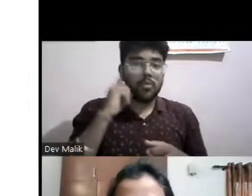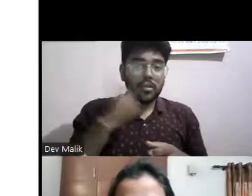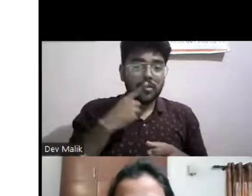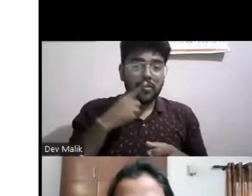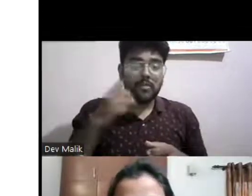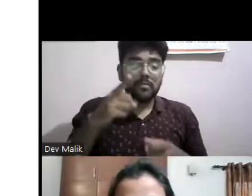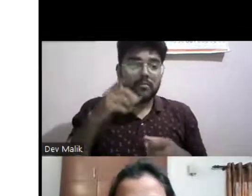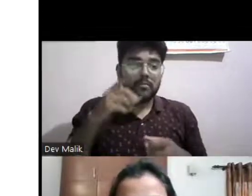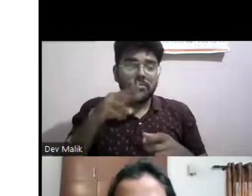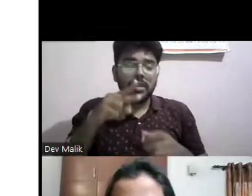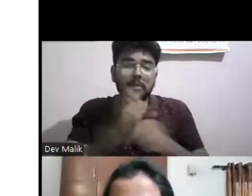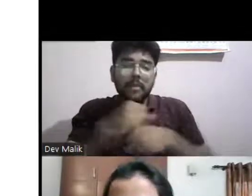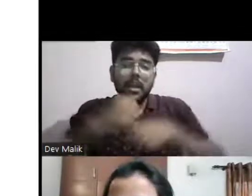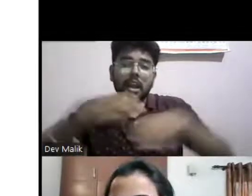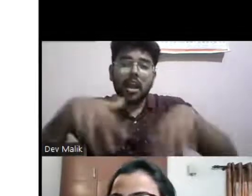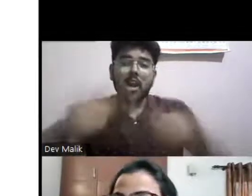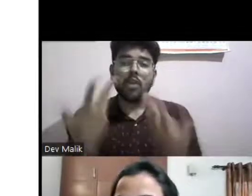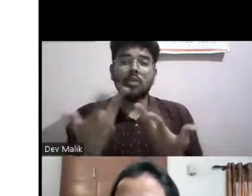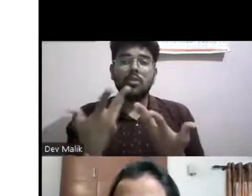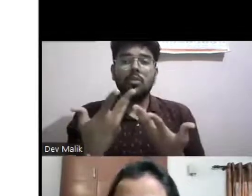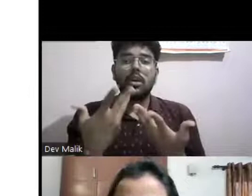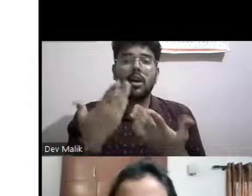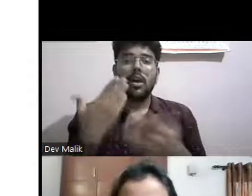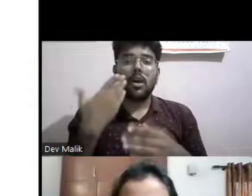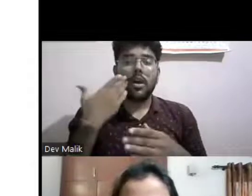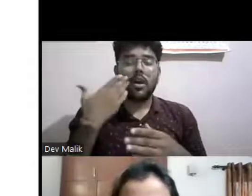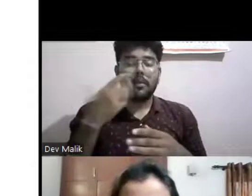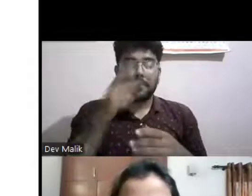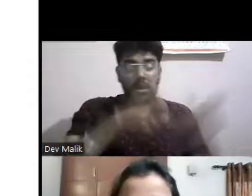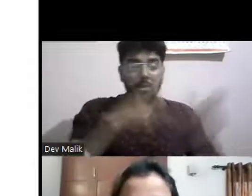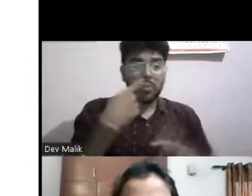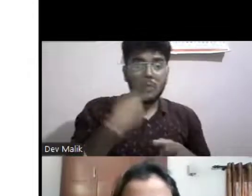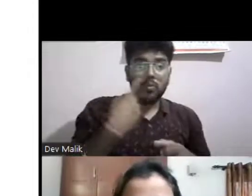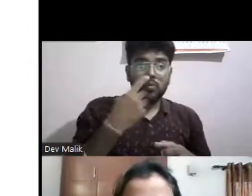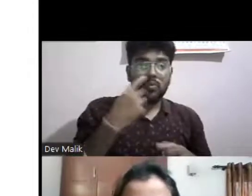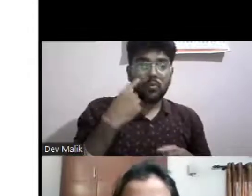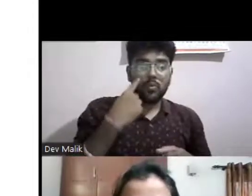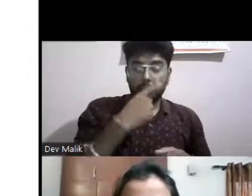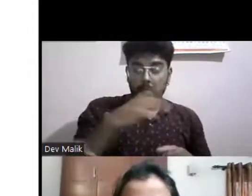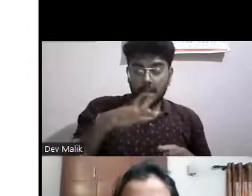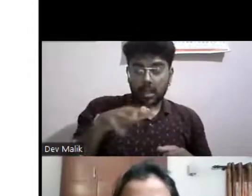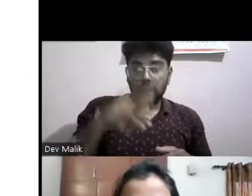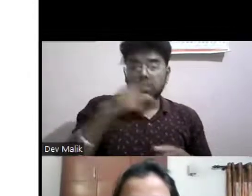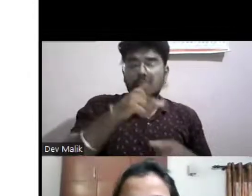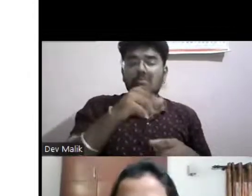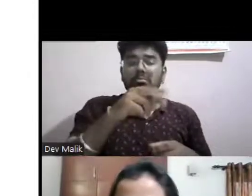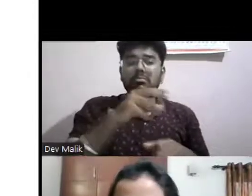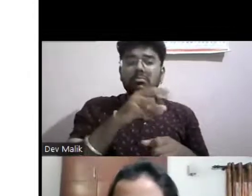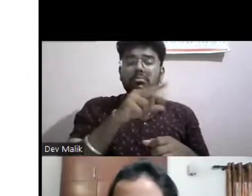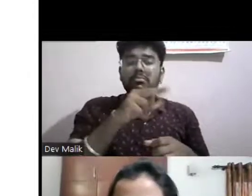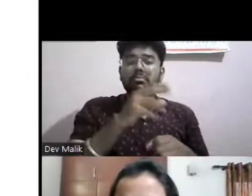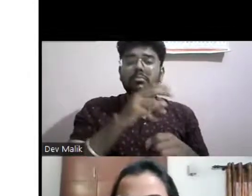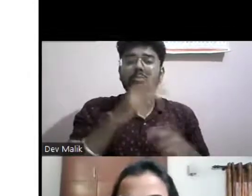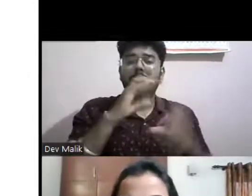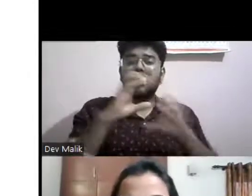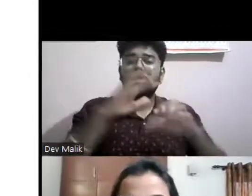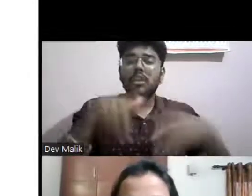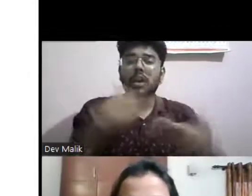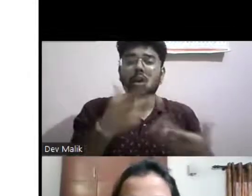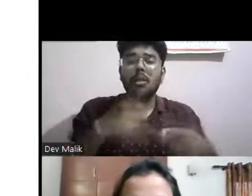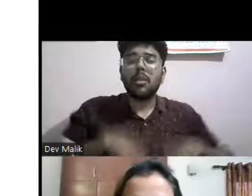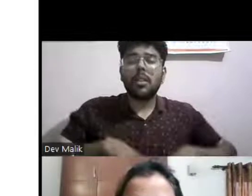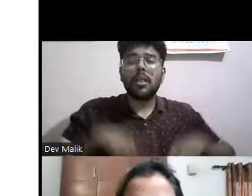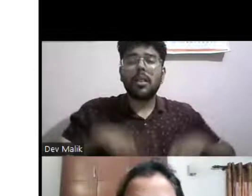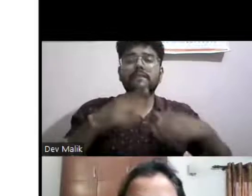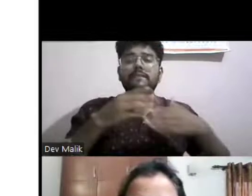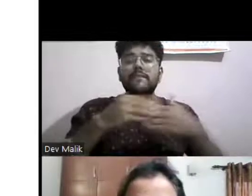meaning? How do people who are blind create meaning? And looking them in terms